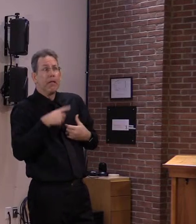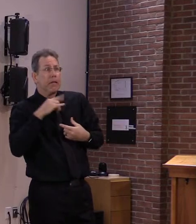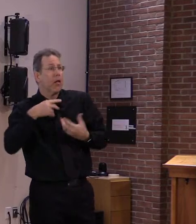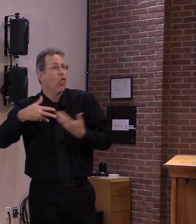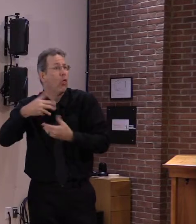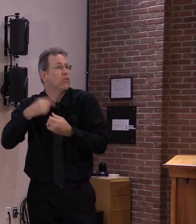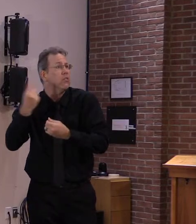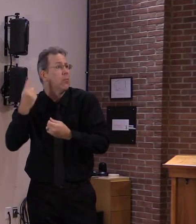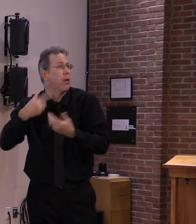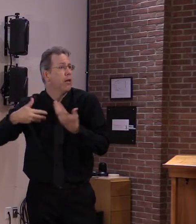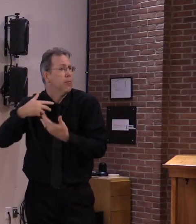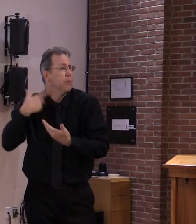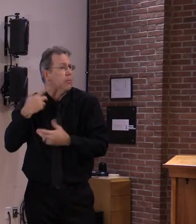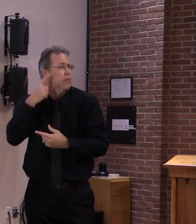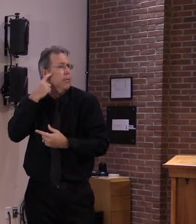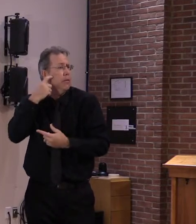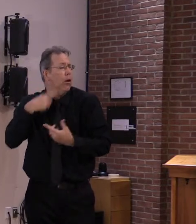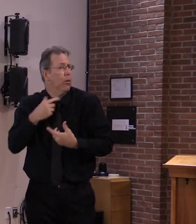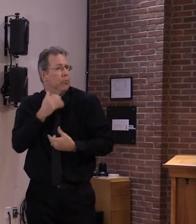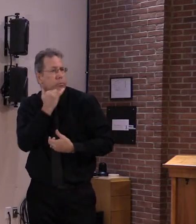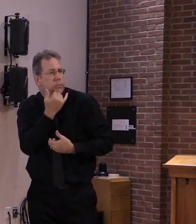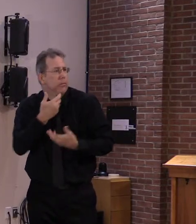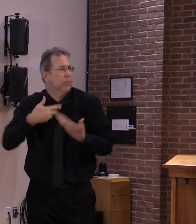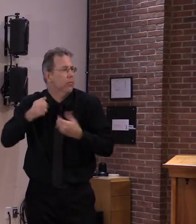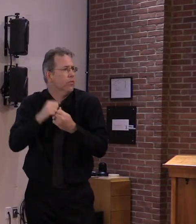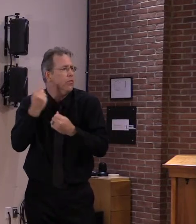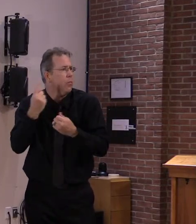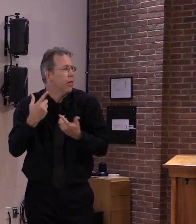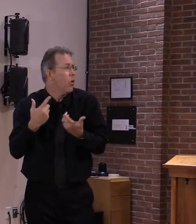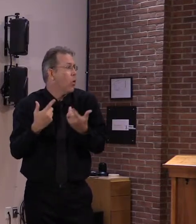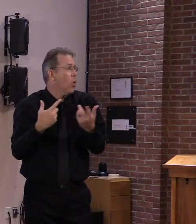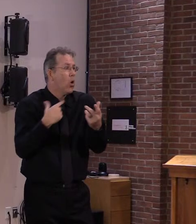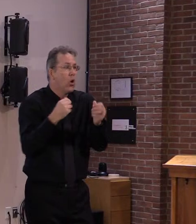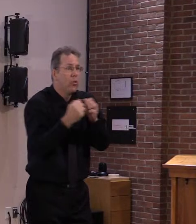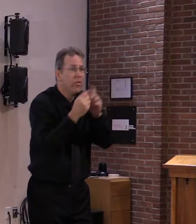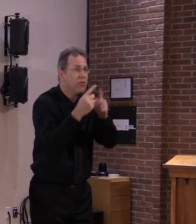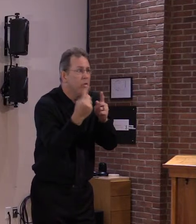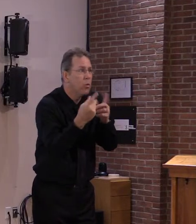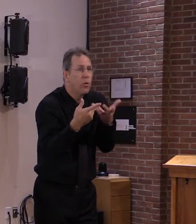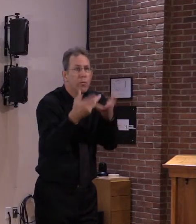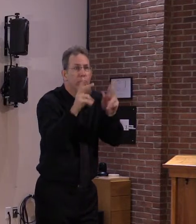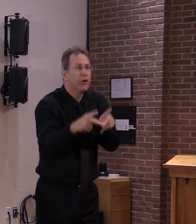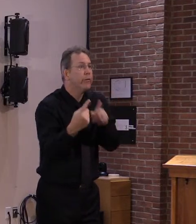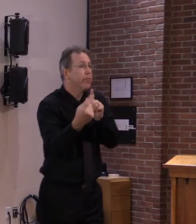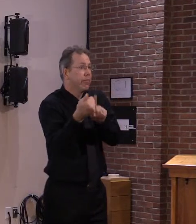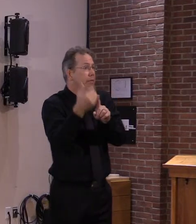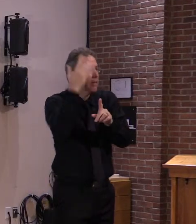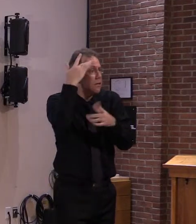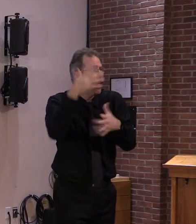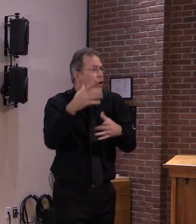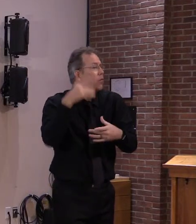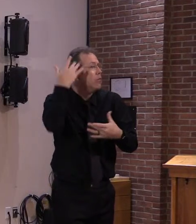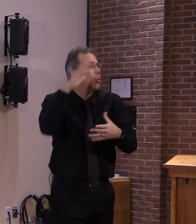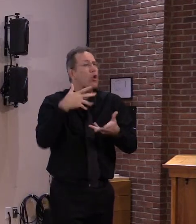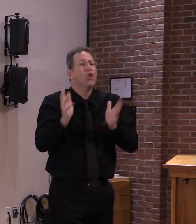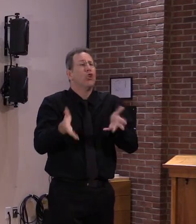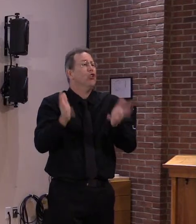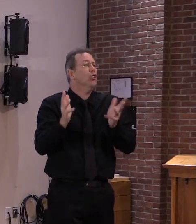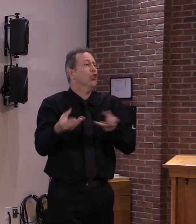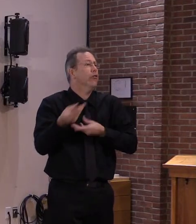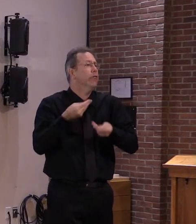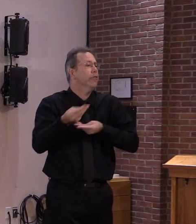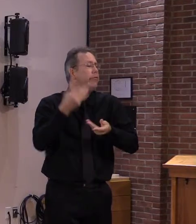significant other of a trooper who was in the healthcare system getting a surveillance test, not based on any symptoms, but a